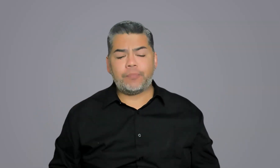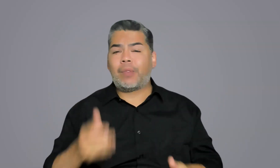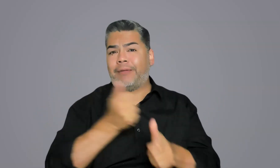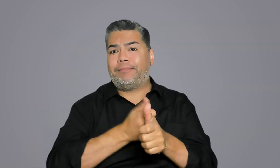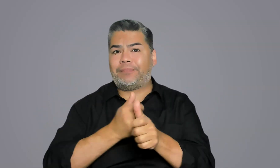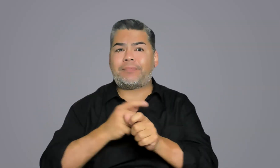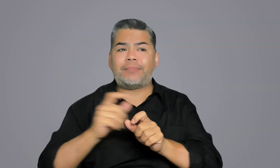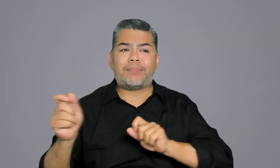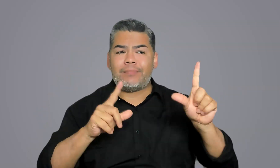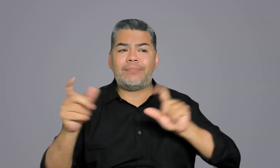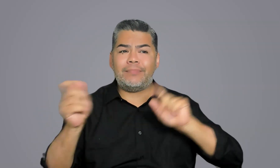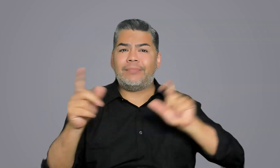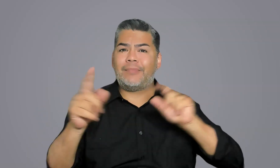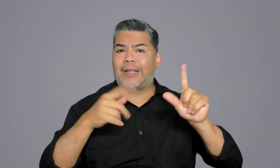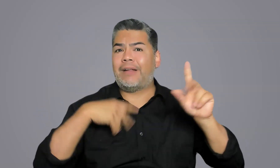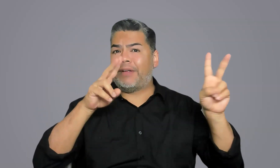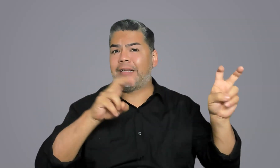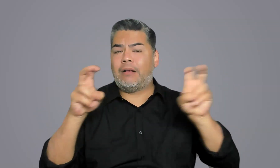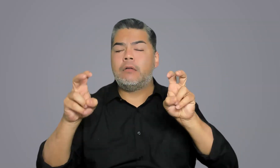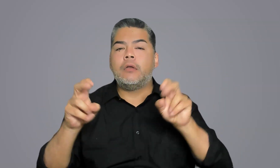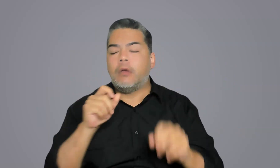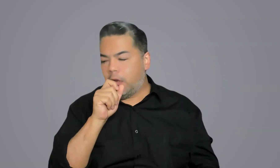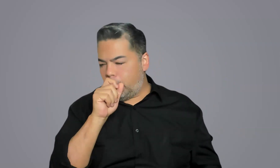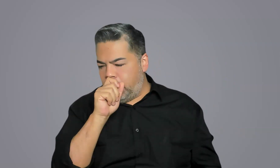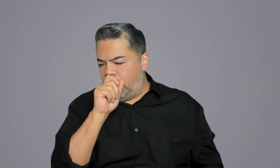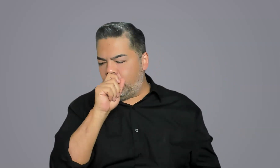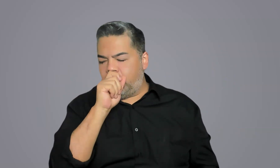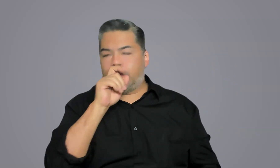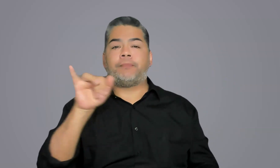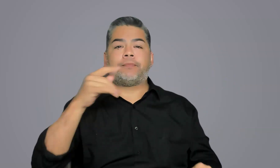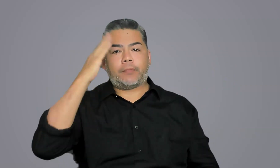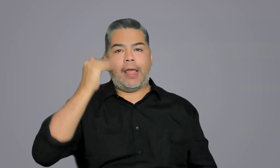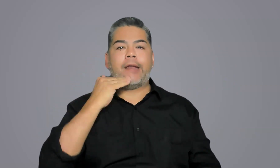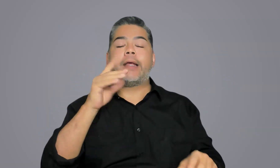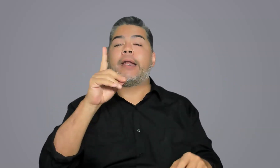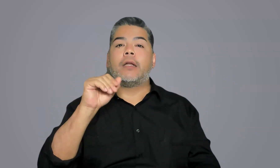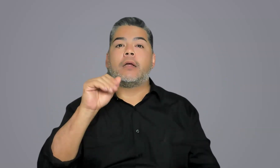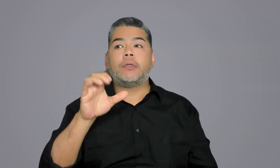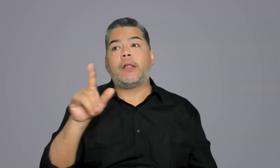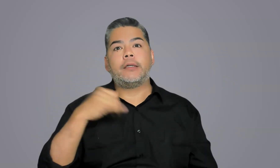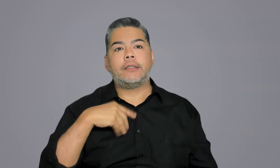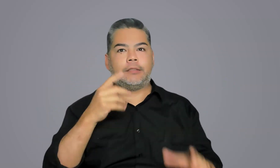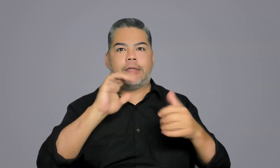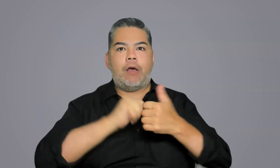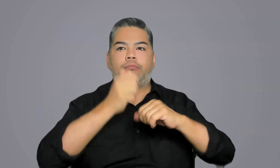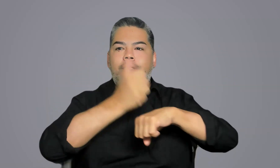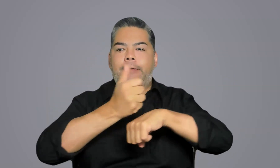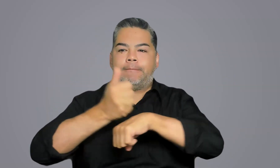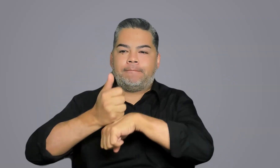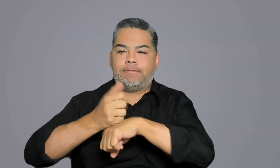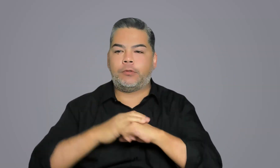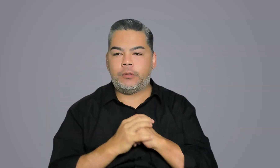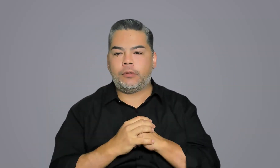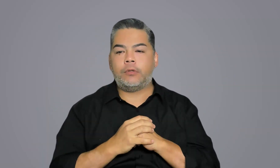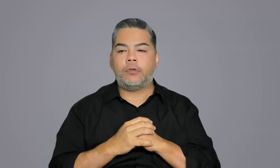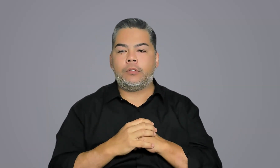unique title. That's effectively a heading in a document. There's no difference really. It's just the way the documents are set out. So for me, the most common mistake